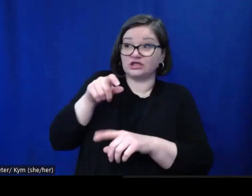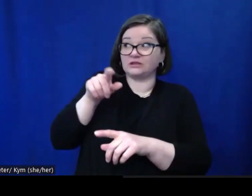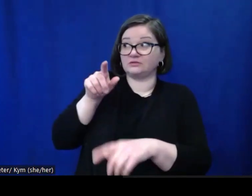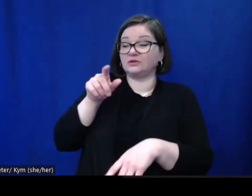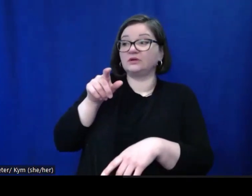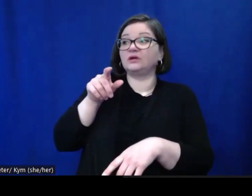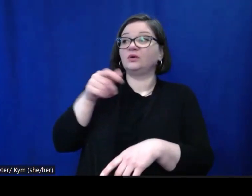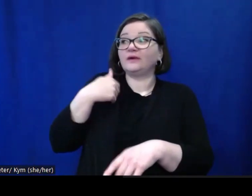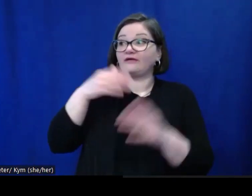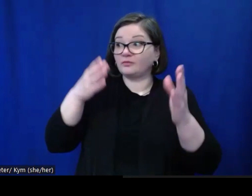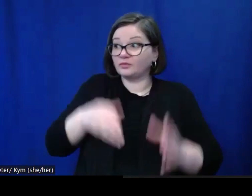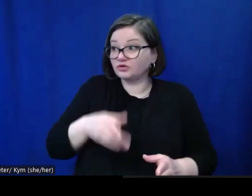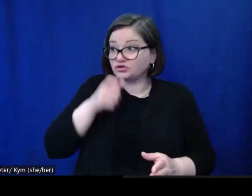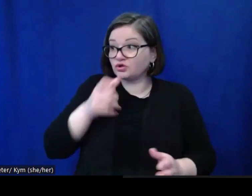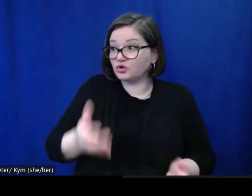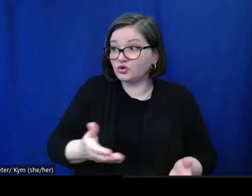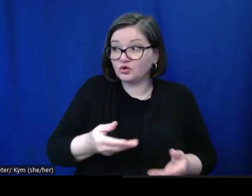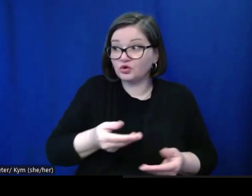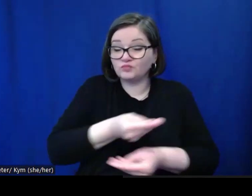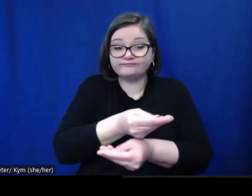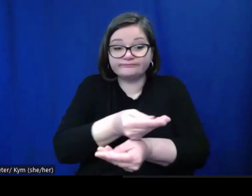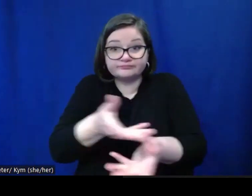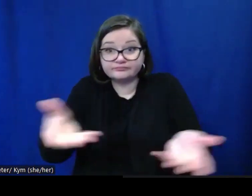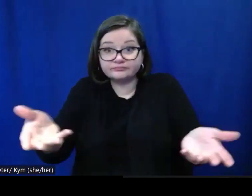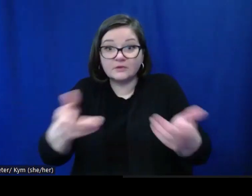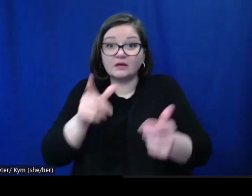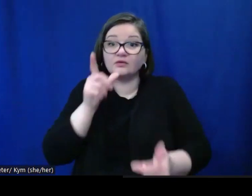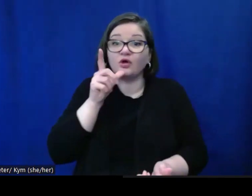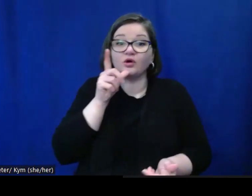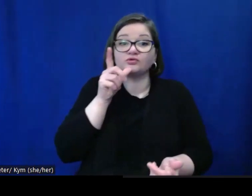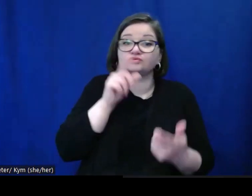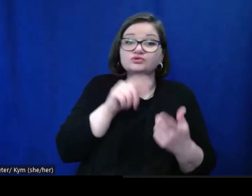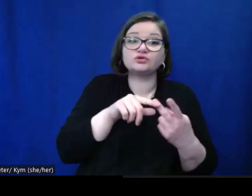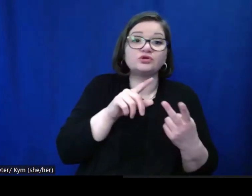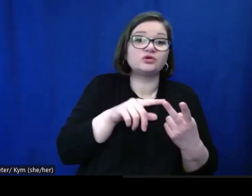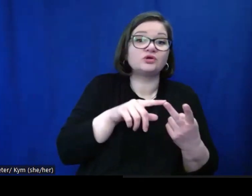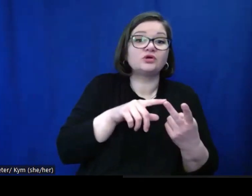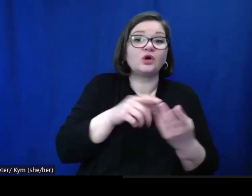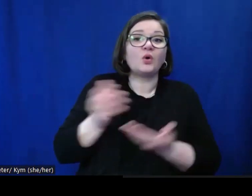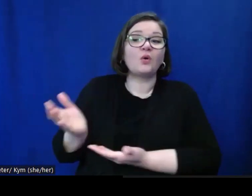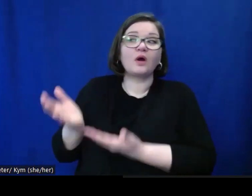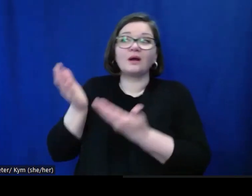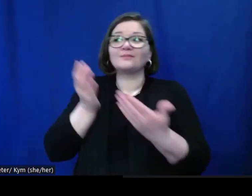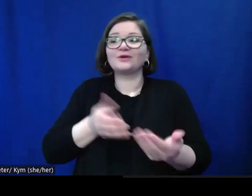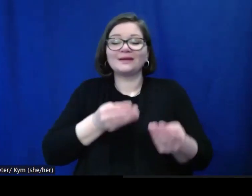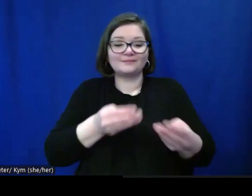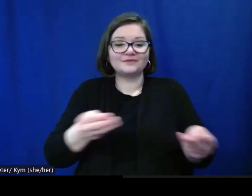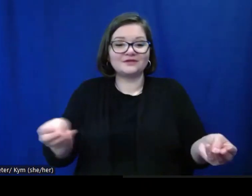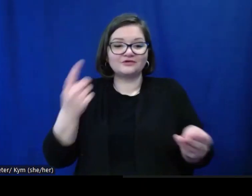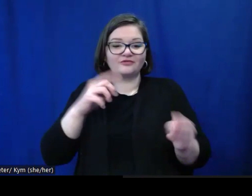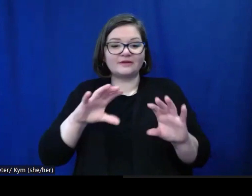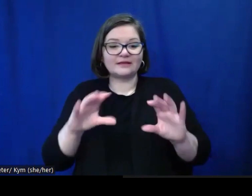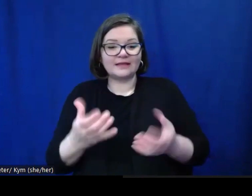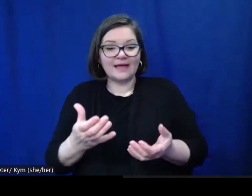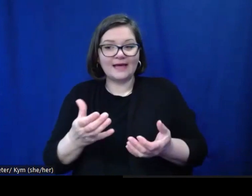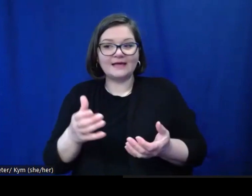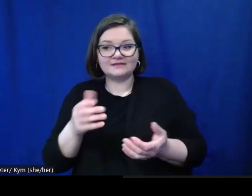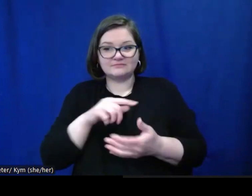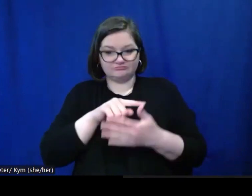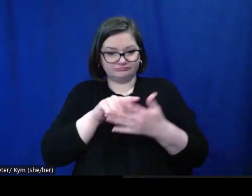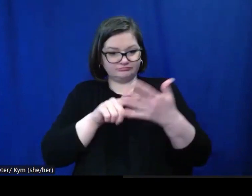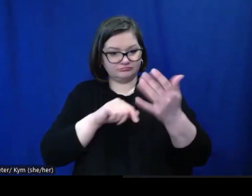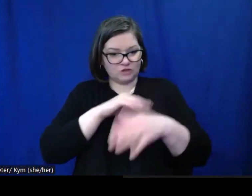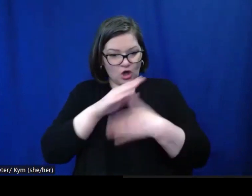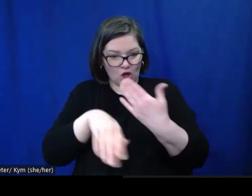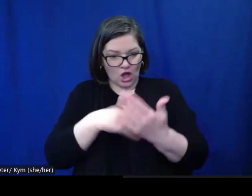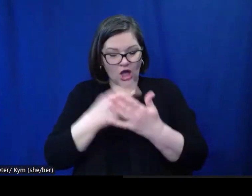is providing the lunch or bringing in materials into the classroom. All of these things are considered